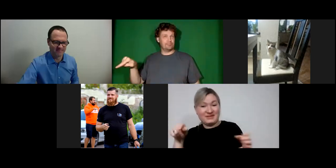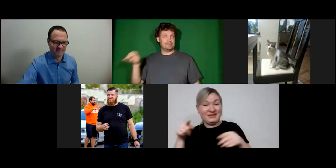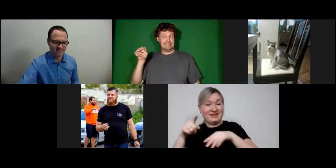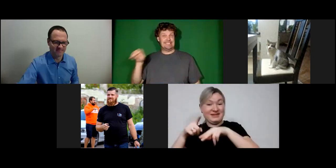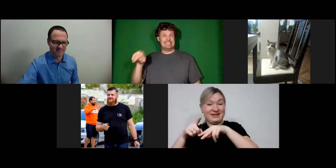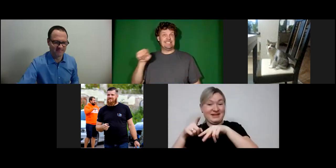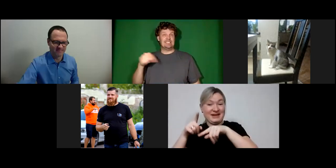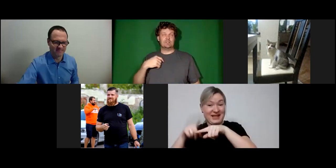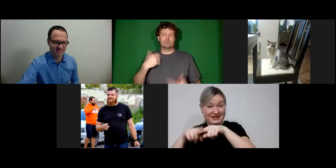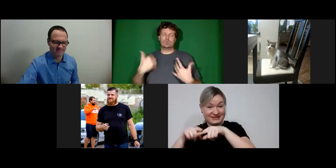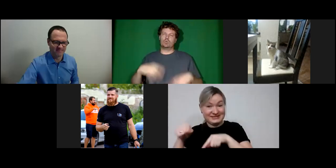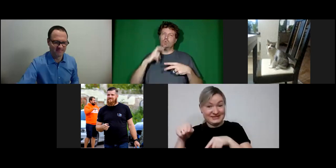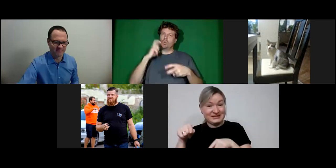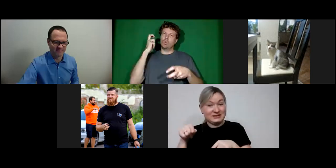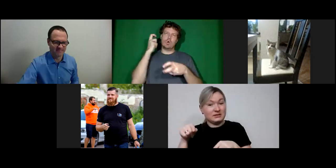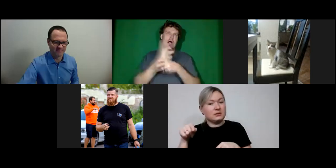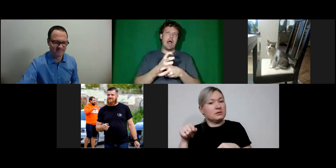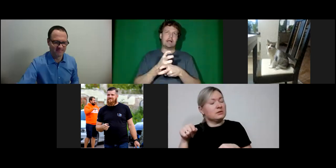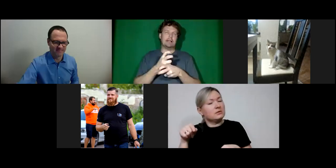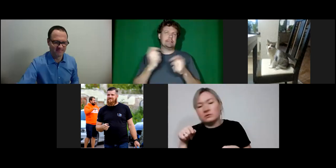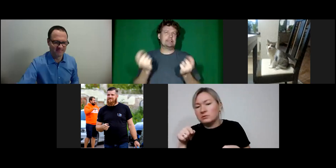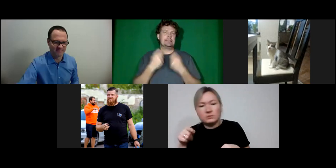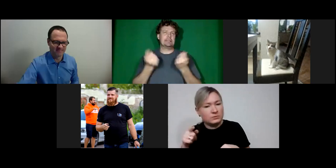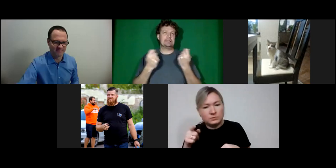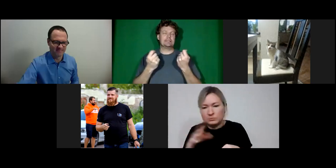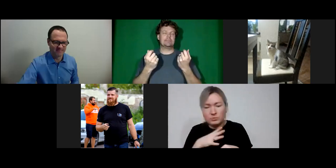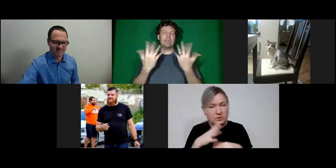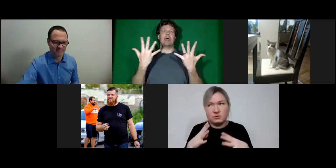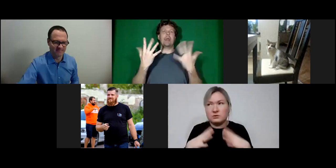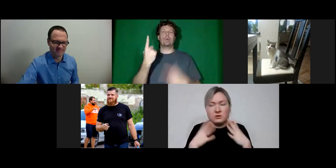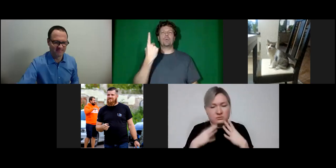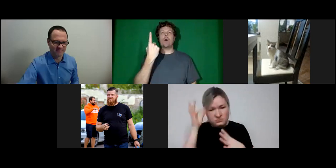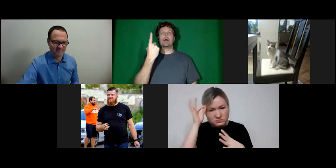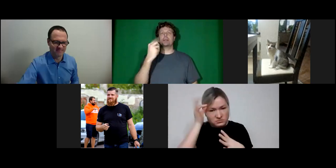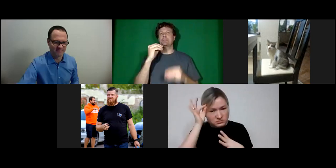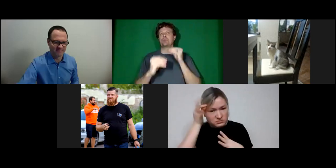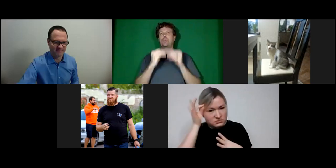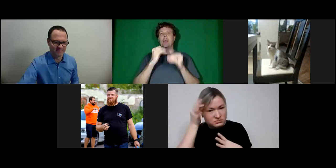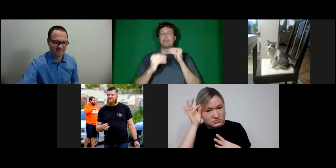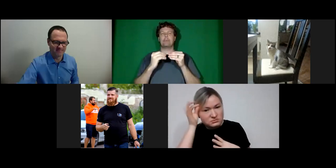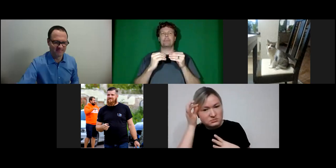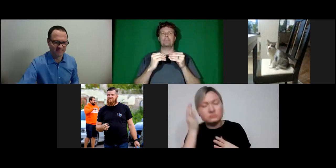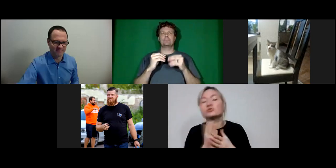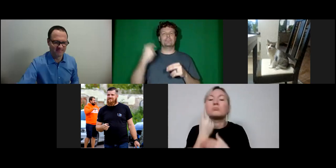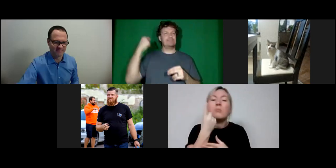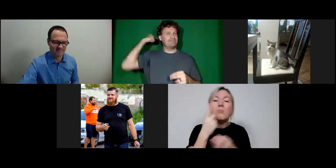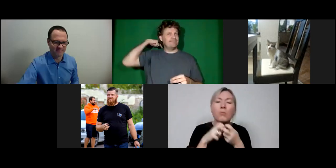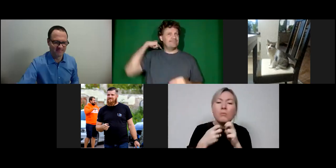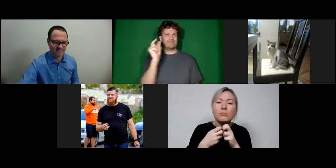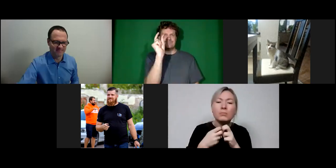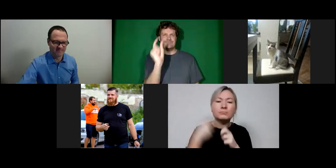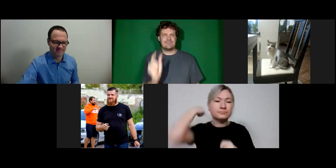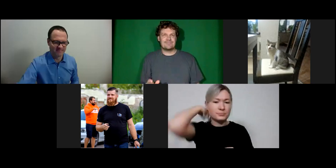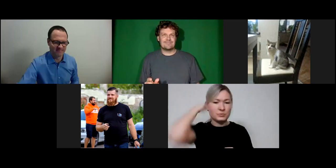I remember the first time I played out of Slovenia was for a Greek team. And the trainings there were very hard.